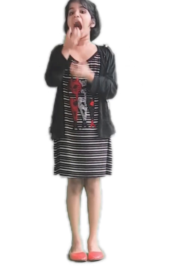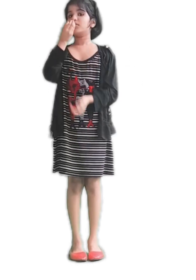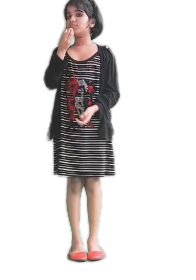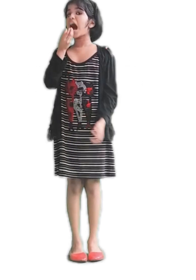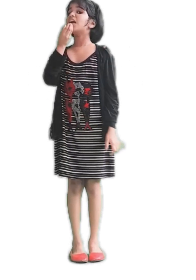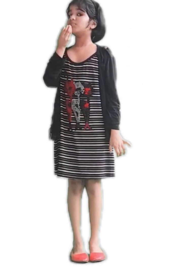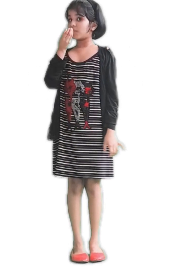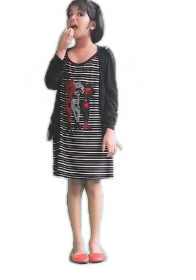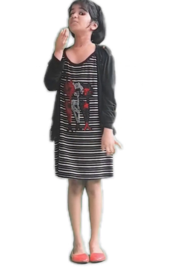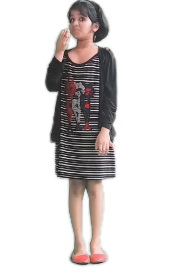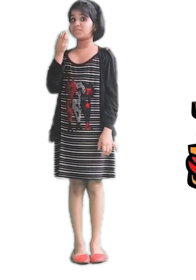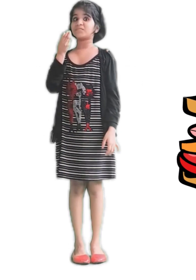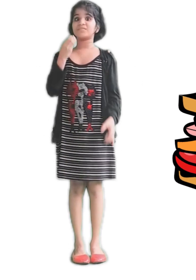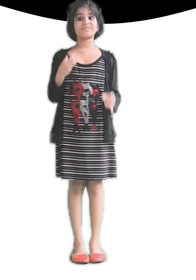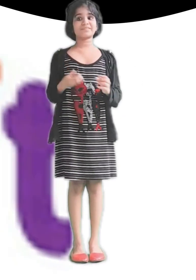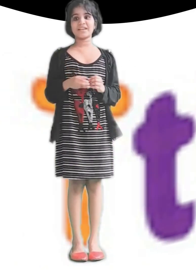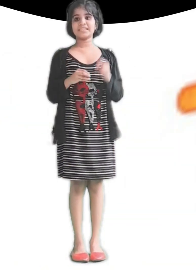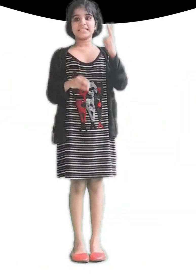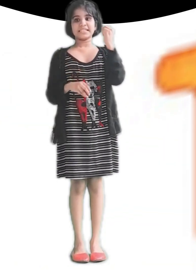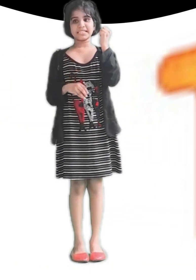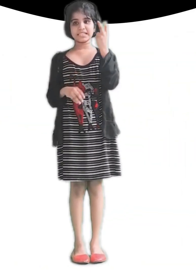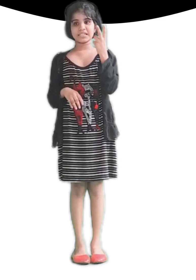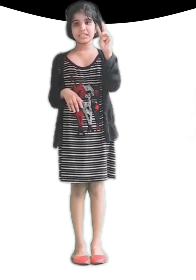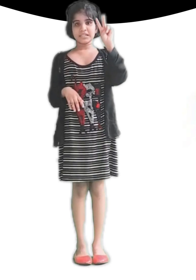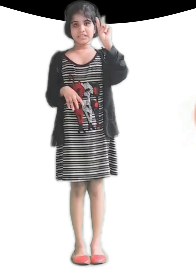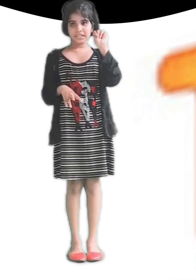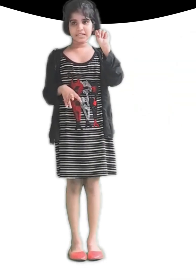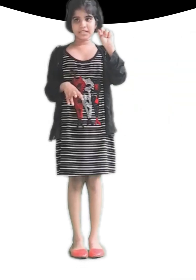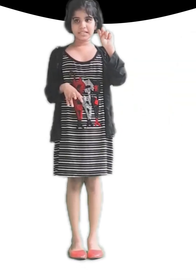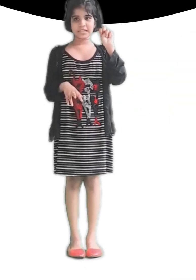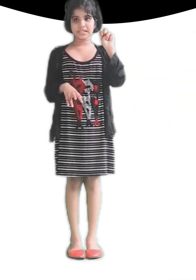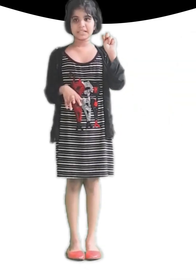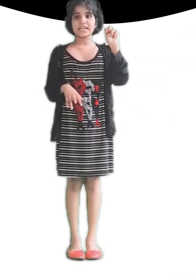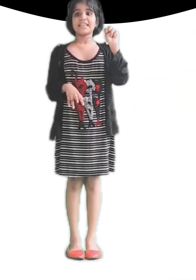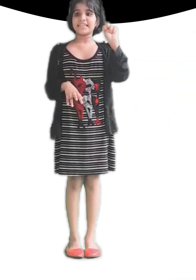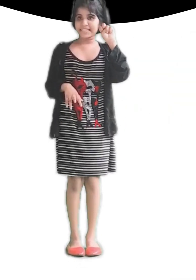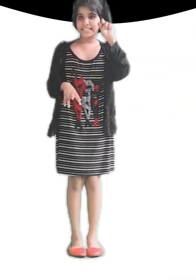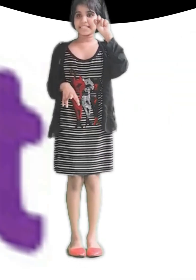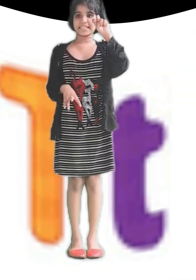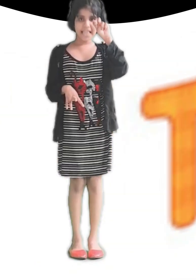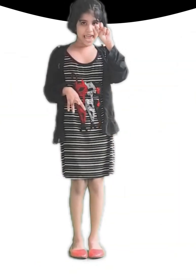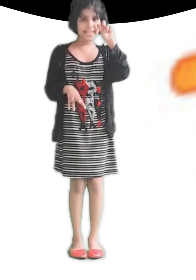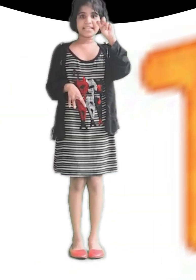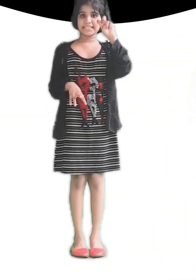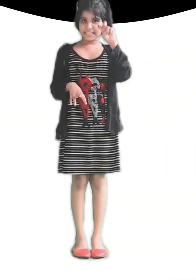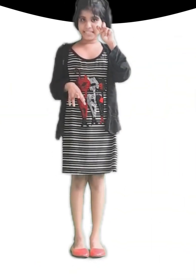S, sandwich. T, T, this is the letter T.